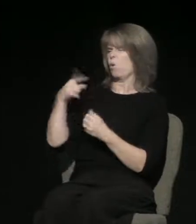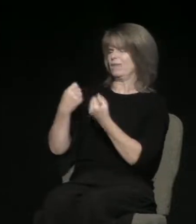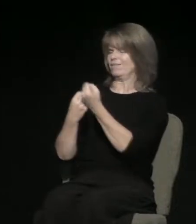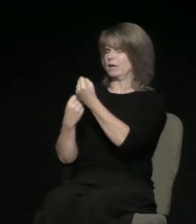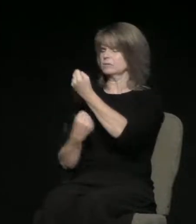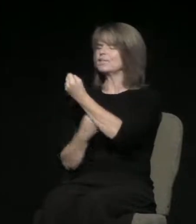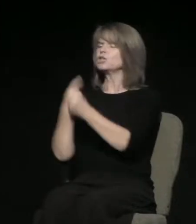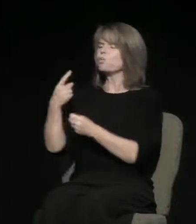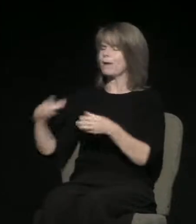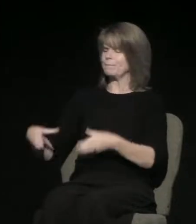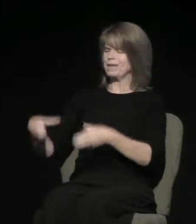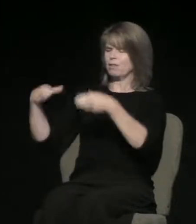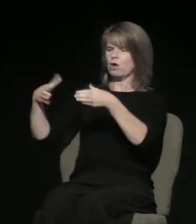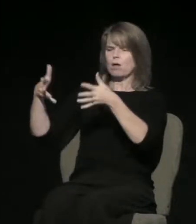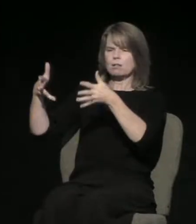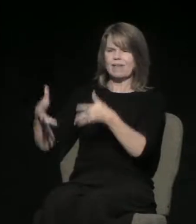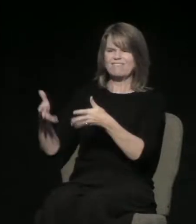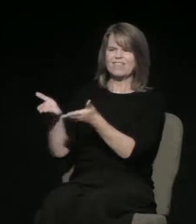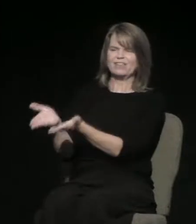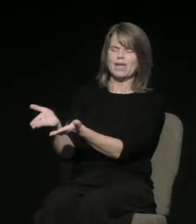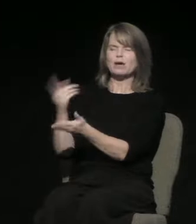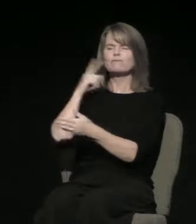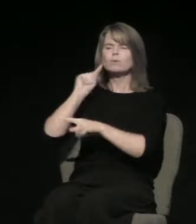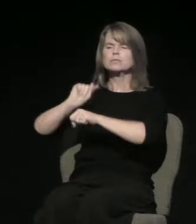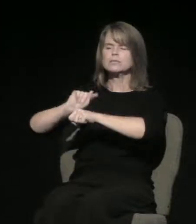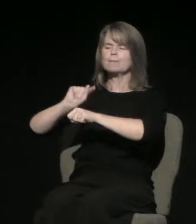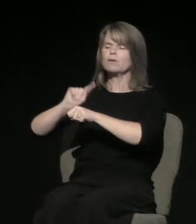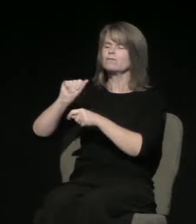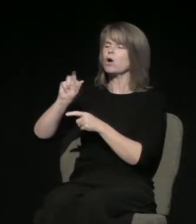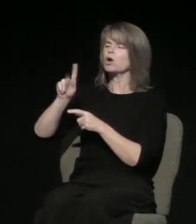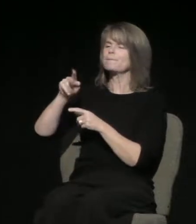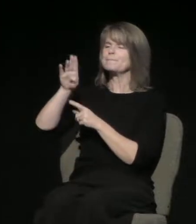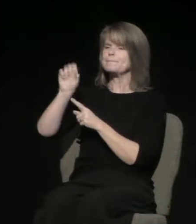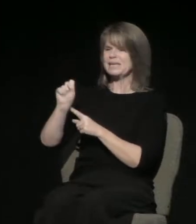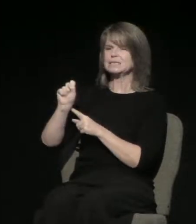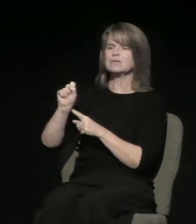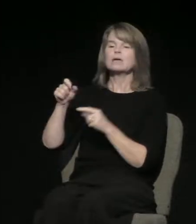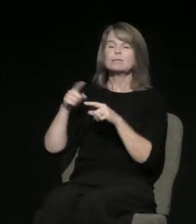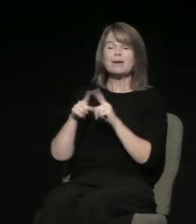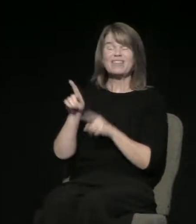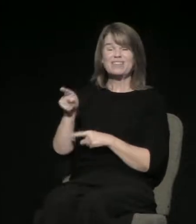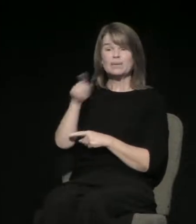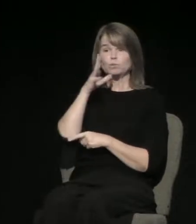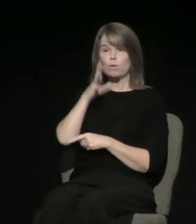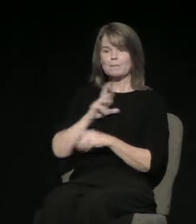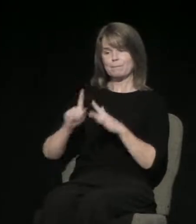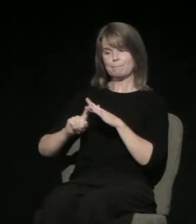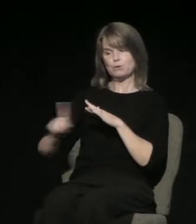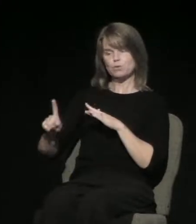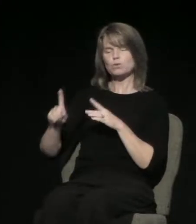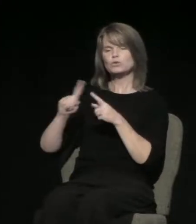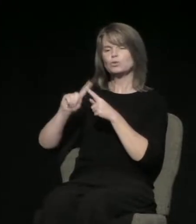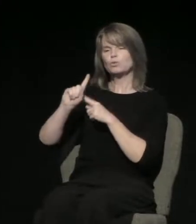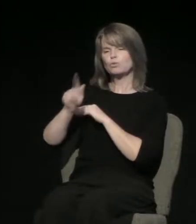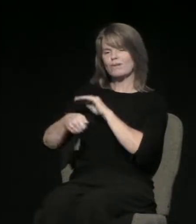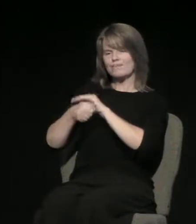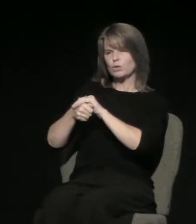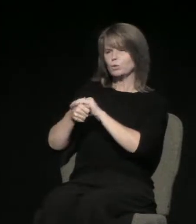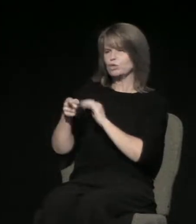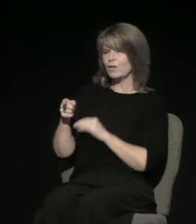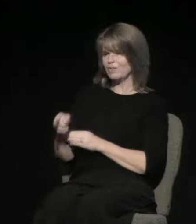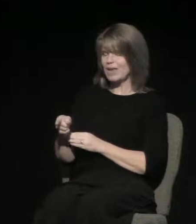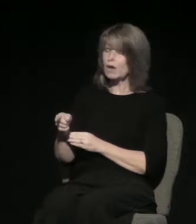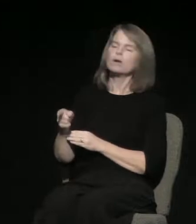one pillar That's left Of the temple Of Artemis And she fled there For refuge But Cleopatra Didn't care They